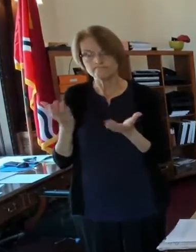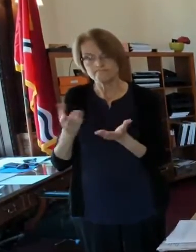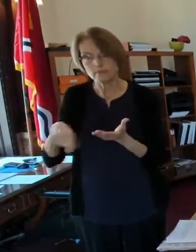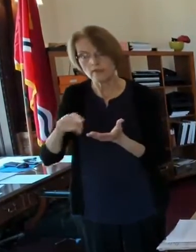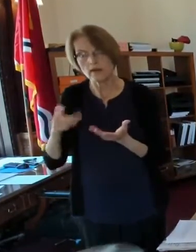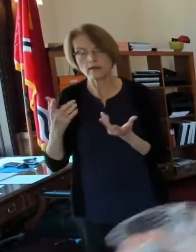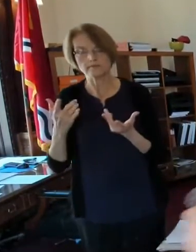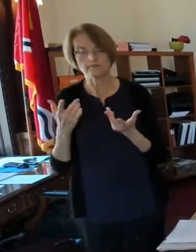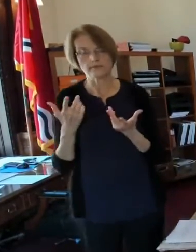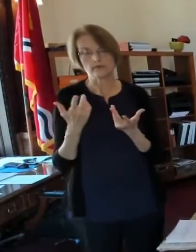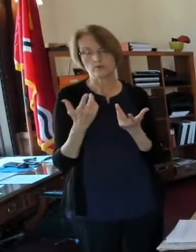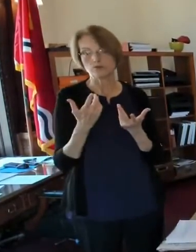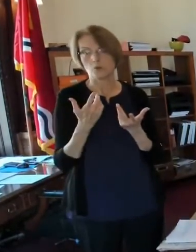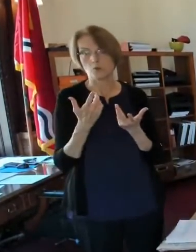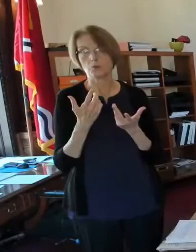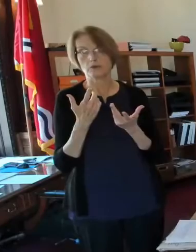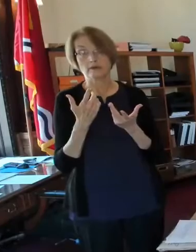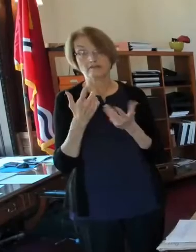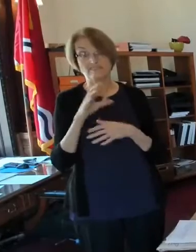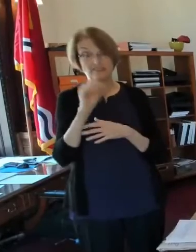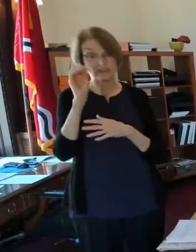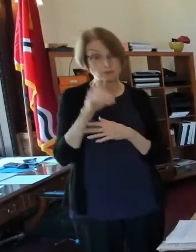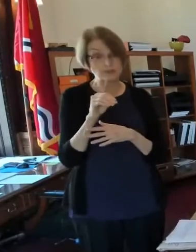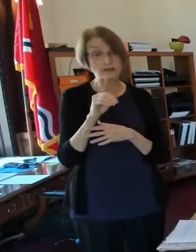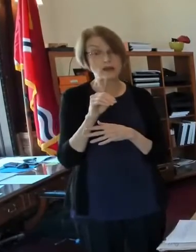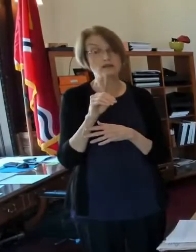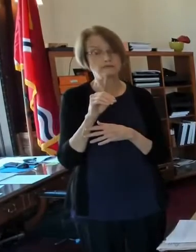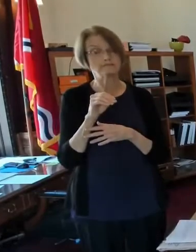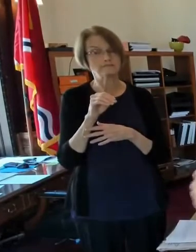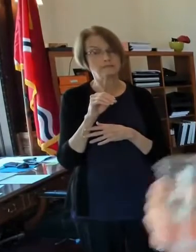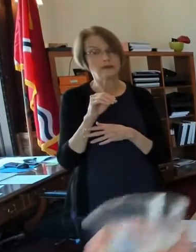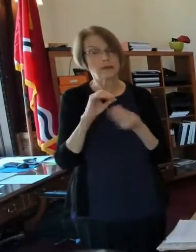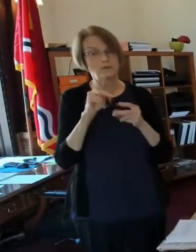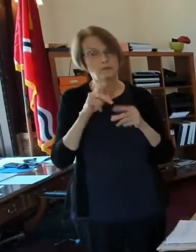11 o'clock and 50% occupancy?